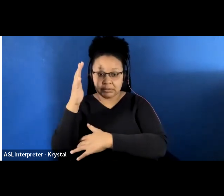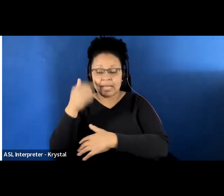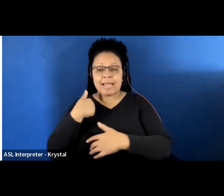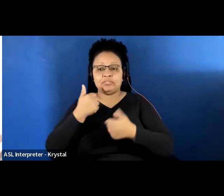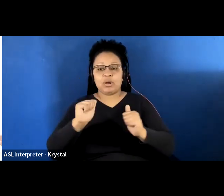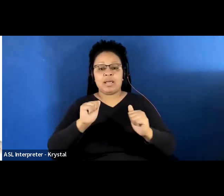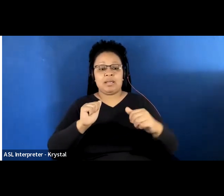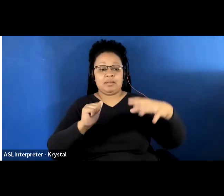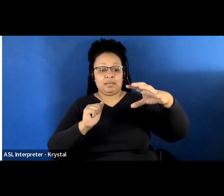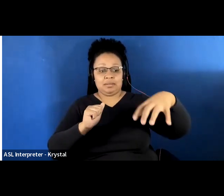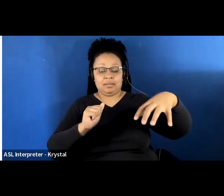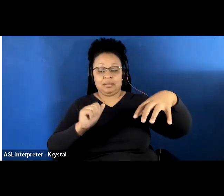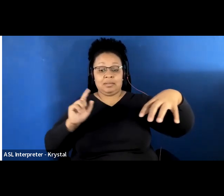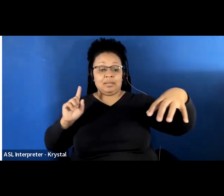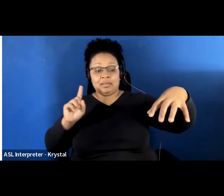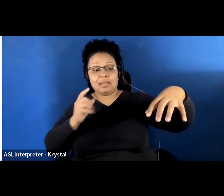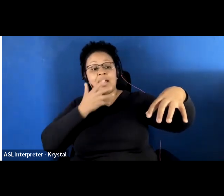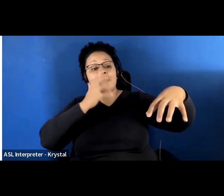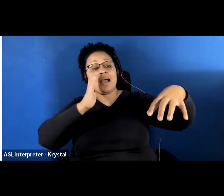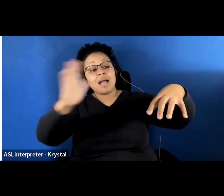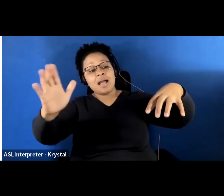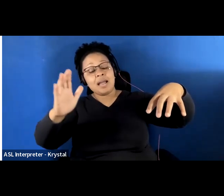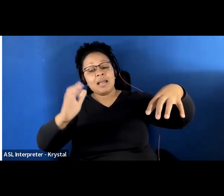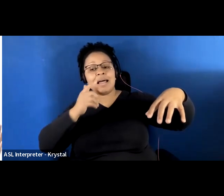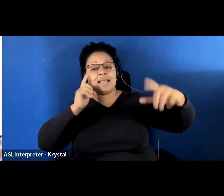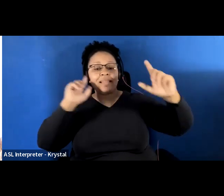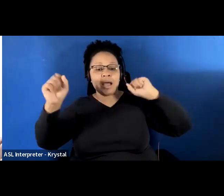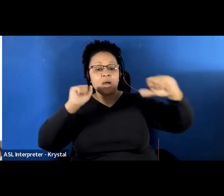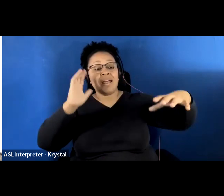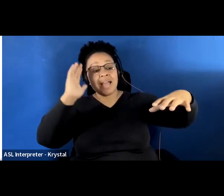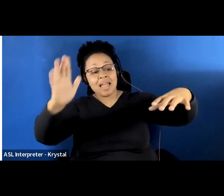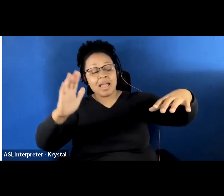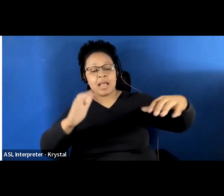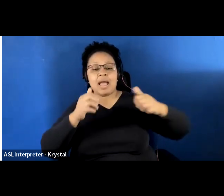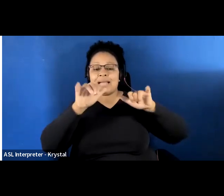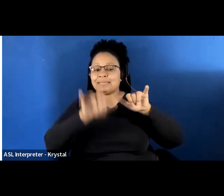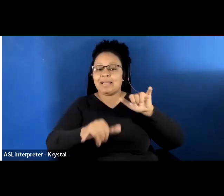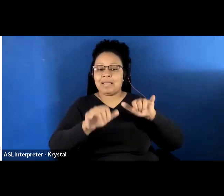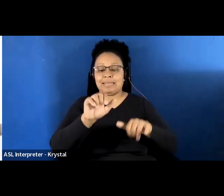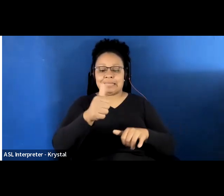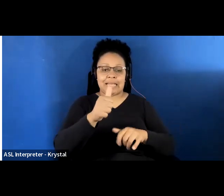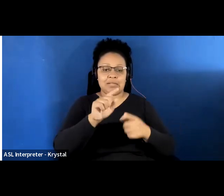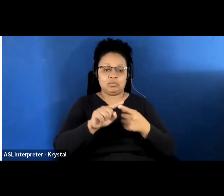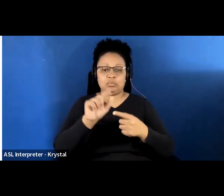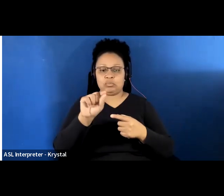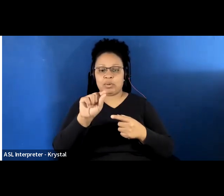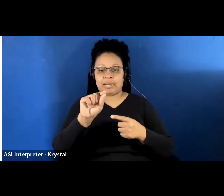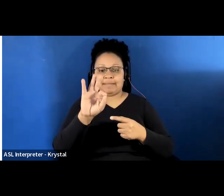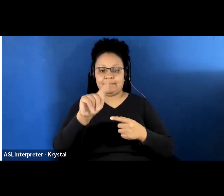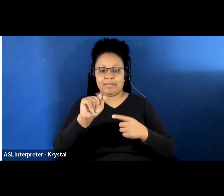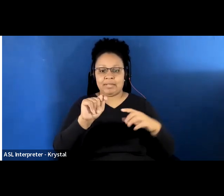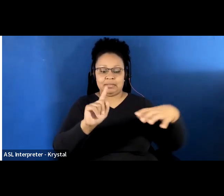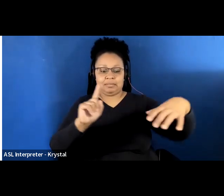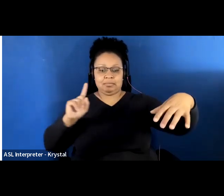And if I do spot a tent, I try to stay, at least 10 to 20 feet back. So I'm not looming over